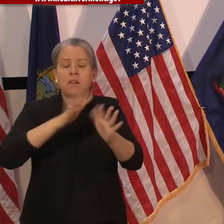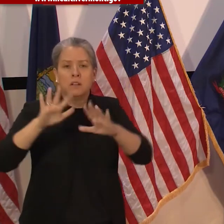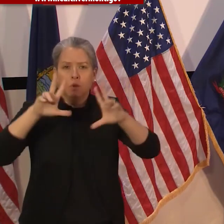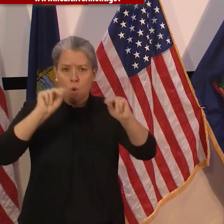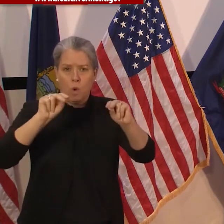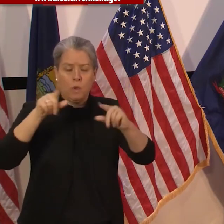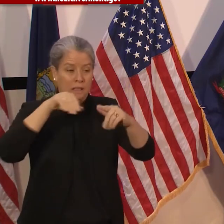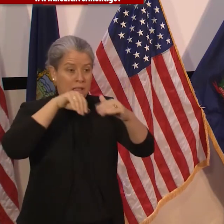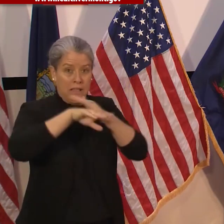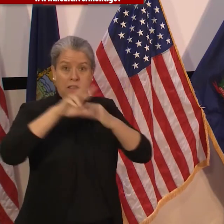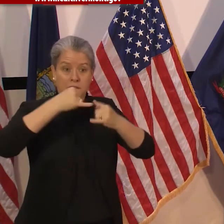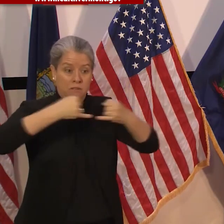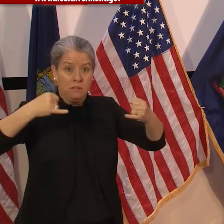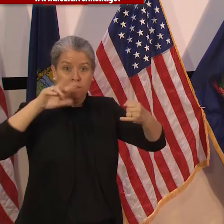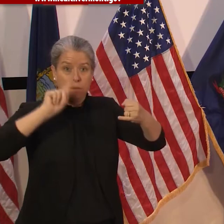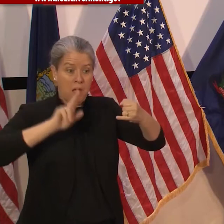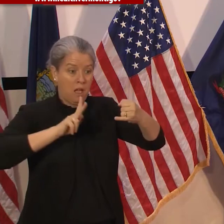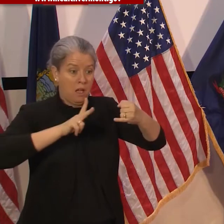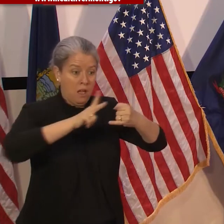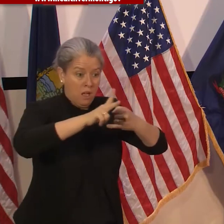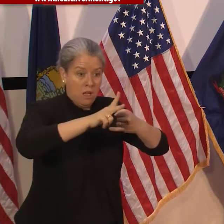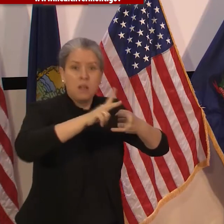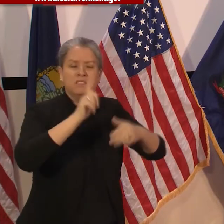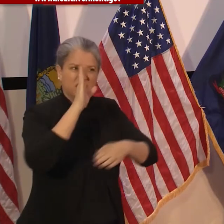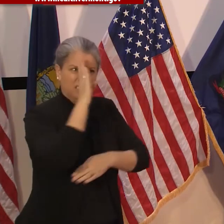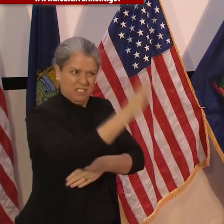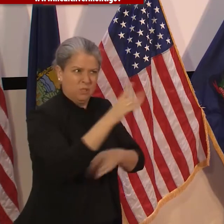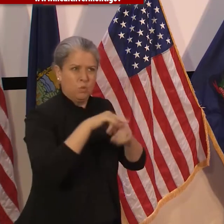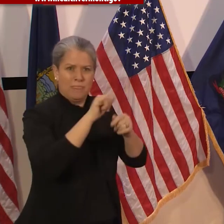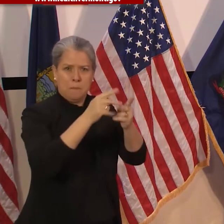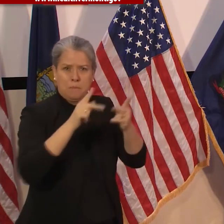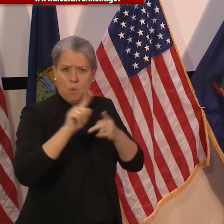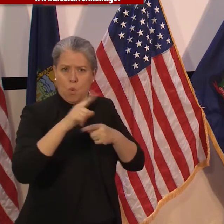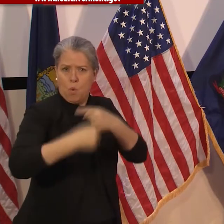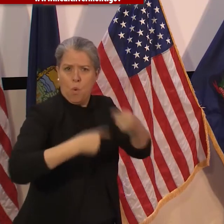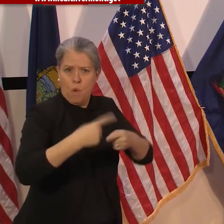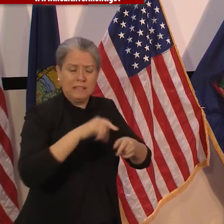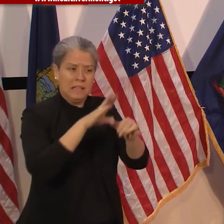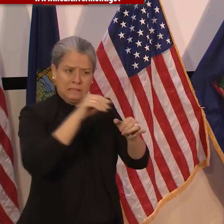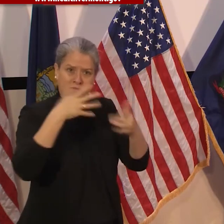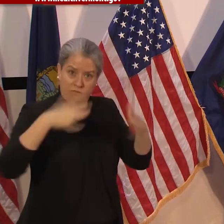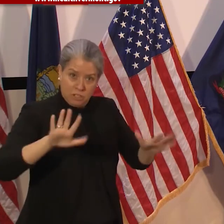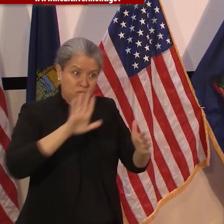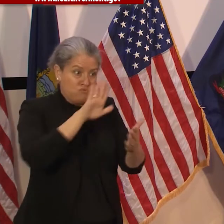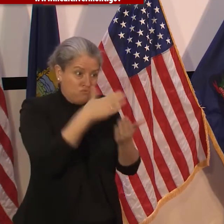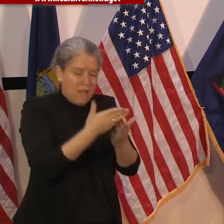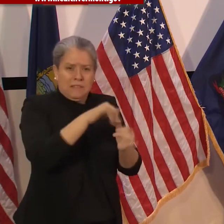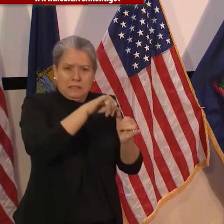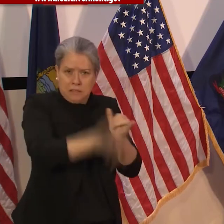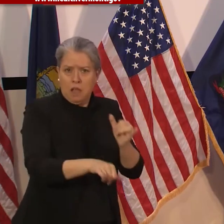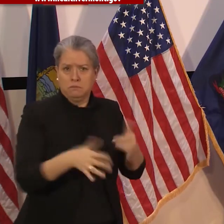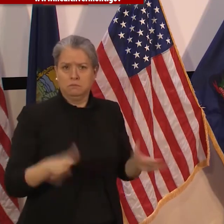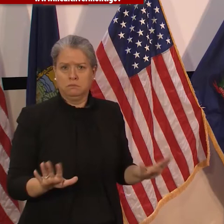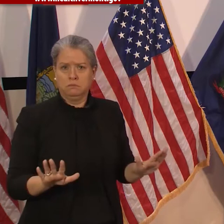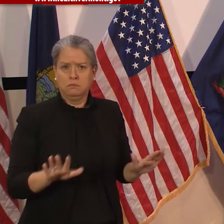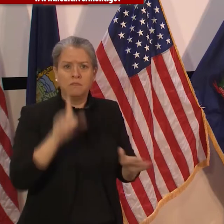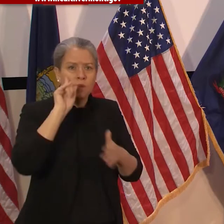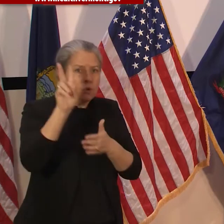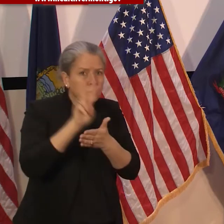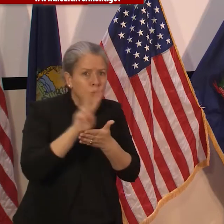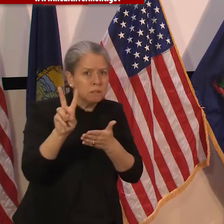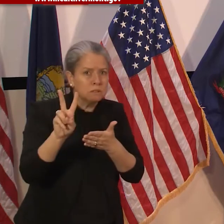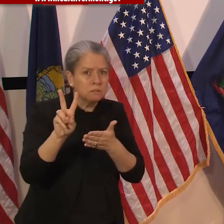While it would be best for our friends and family from other states to follow the CDC guidance and stay where they are, I